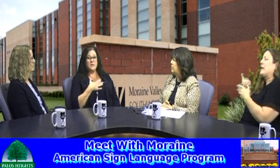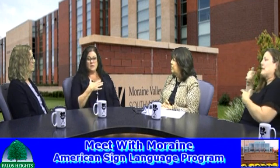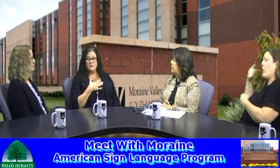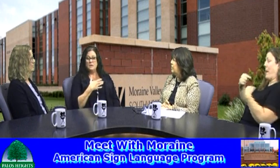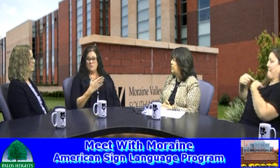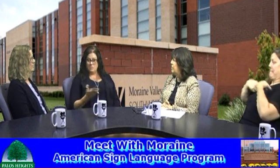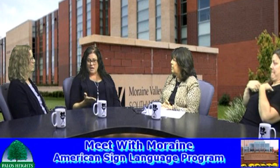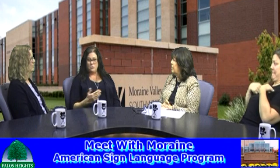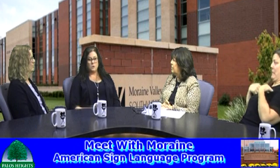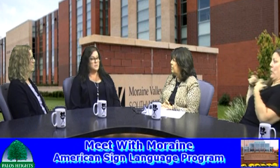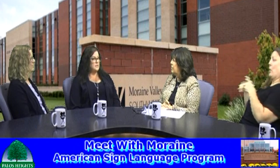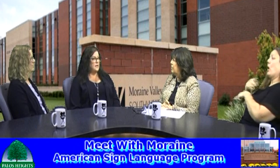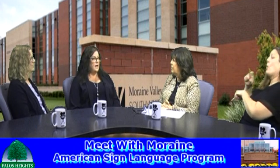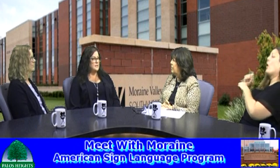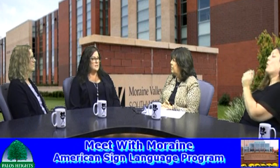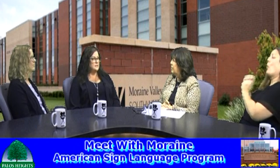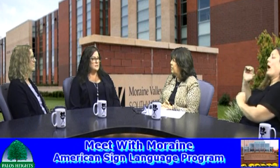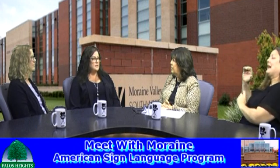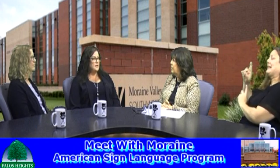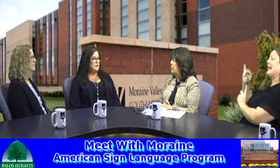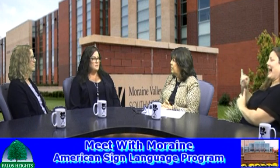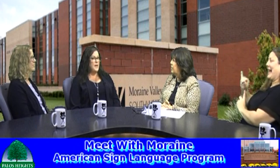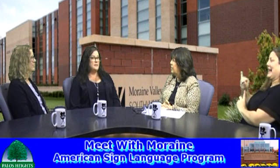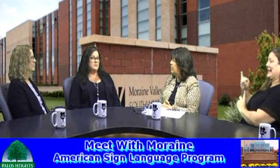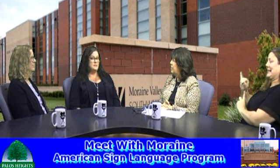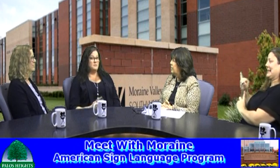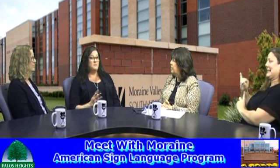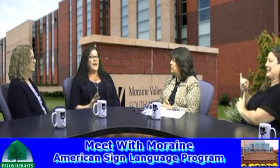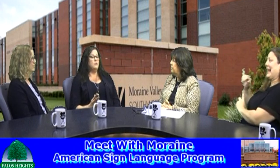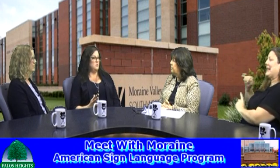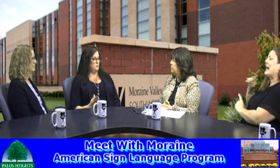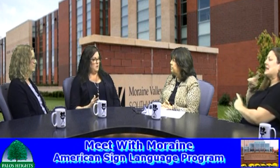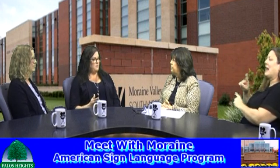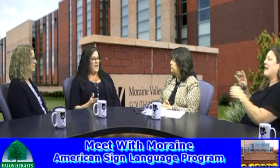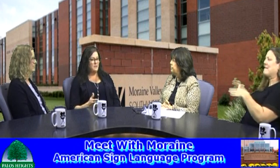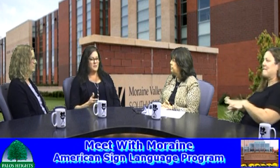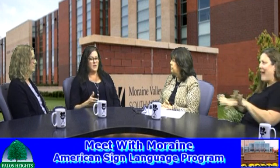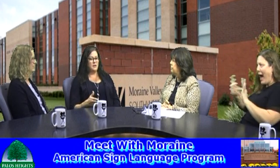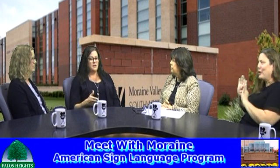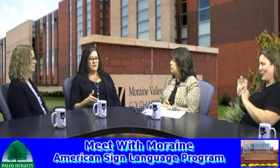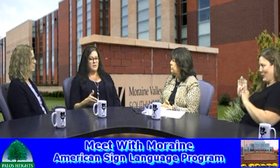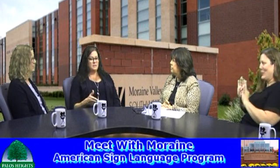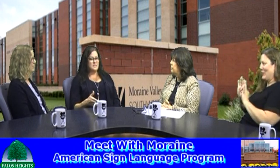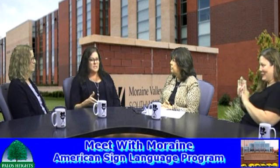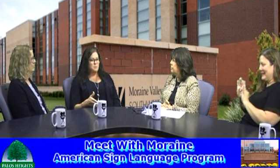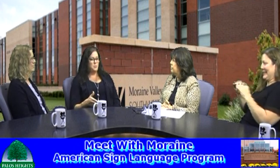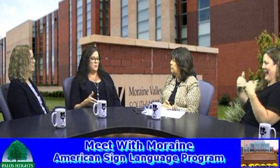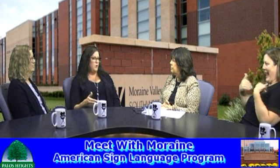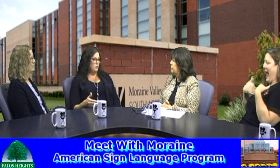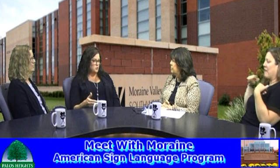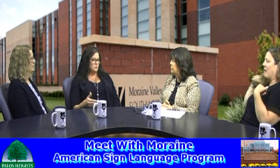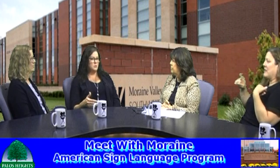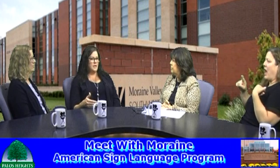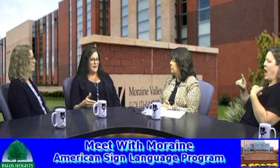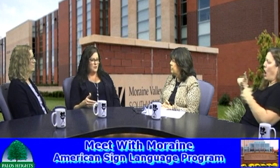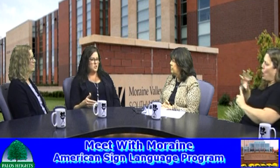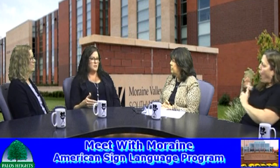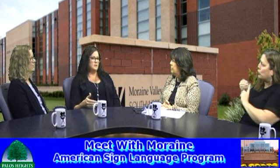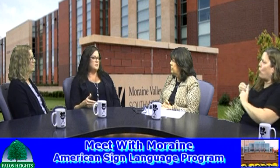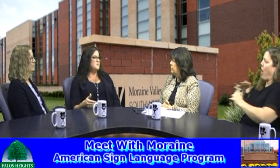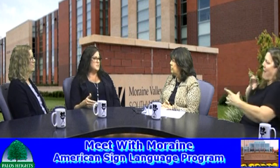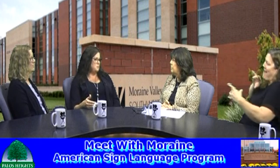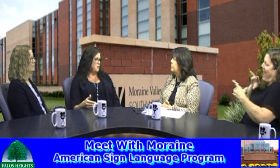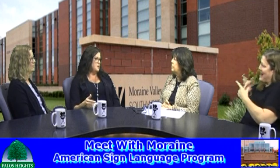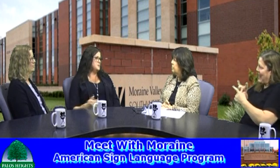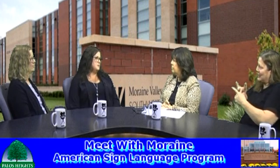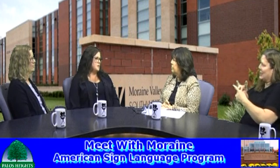for me, when I work with CDIs, that's the value of having that deep cultural connection